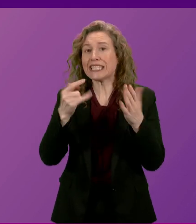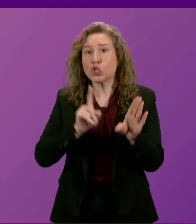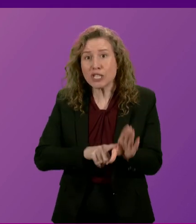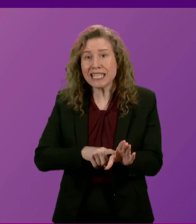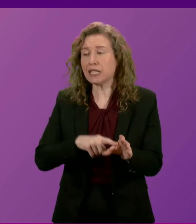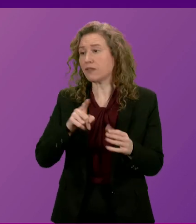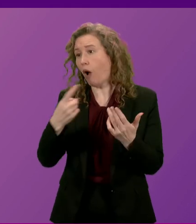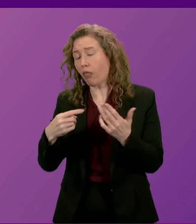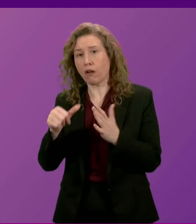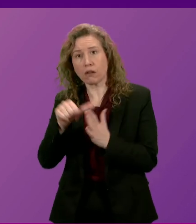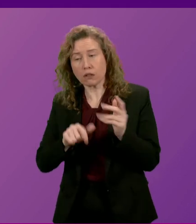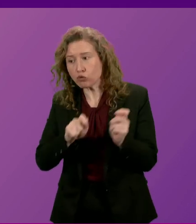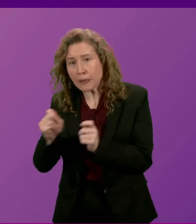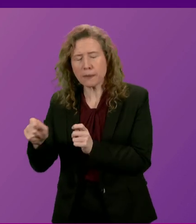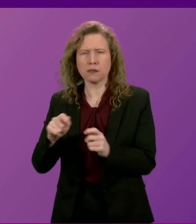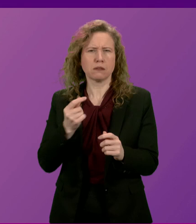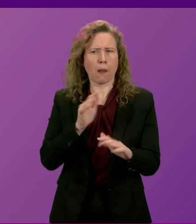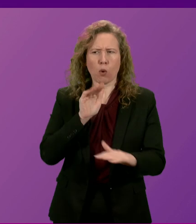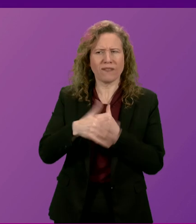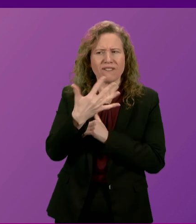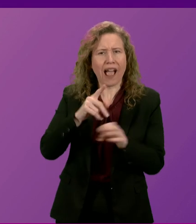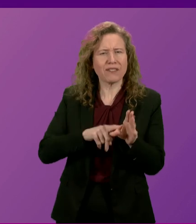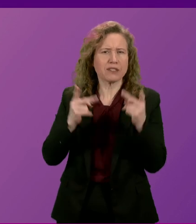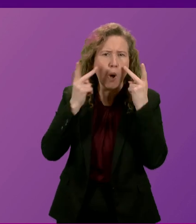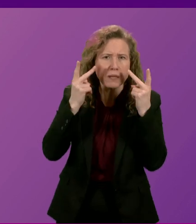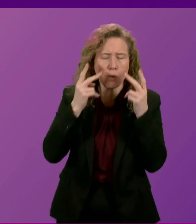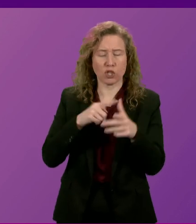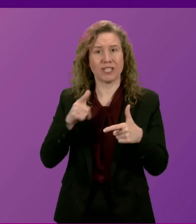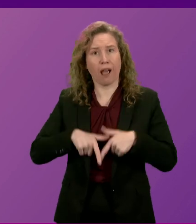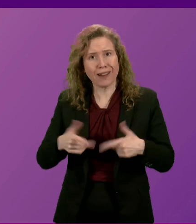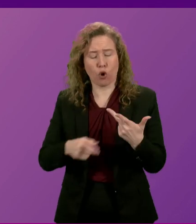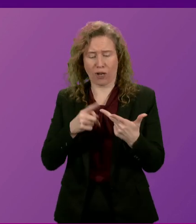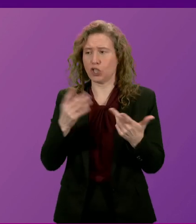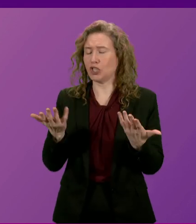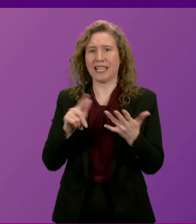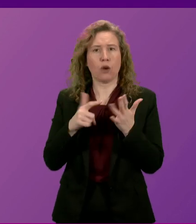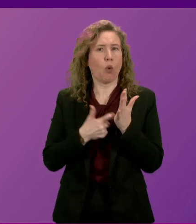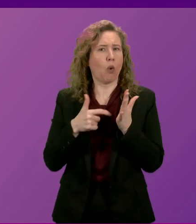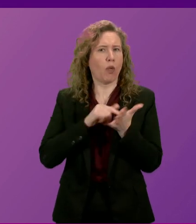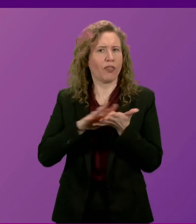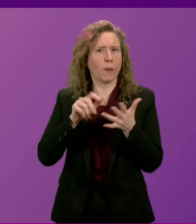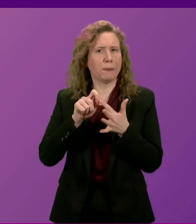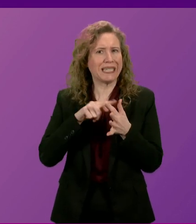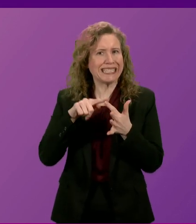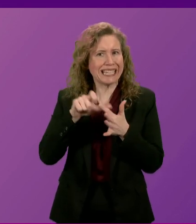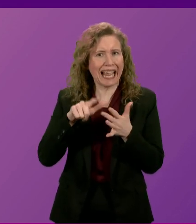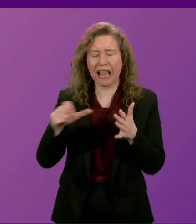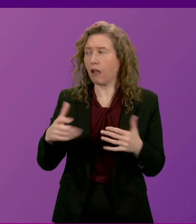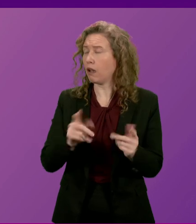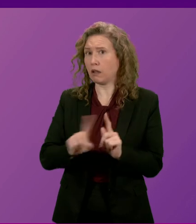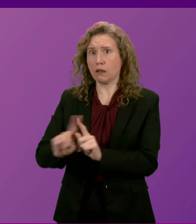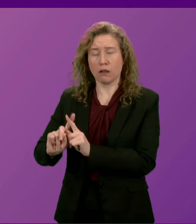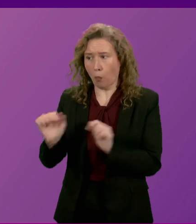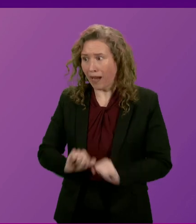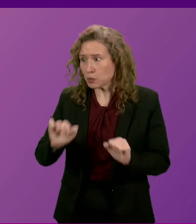an ongoing wait of over 5 years for ophthalmology, gynaecology and orthopaedics, among others. This is